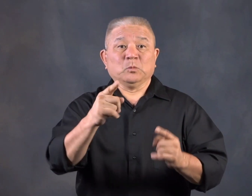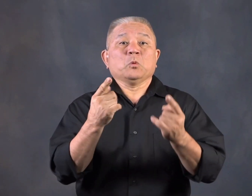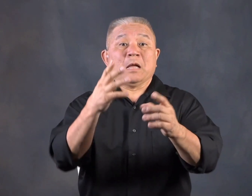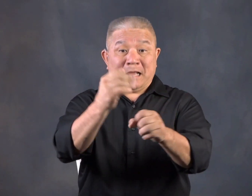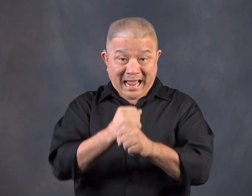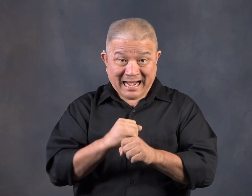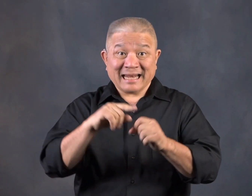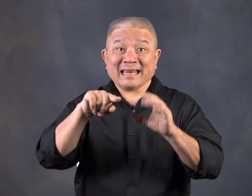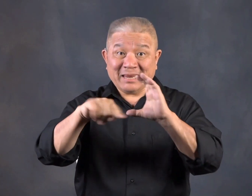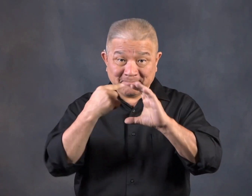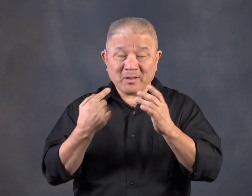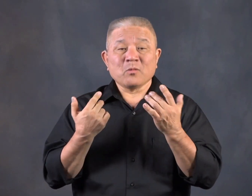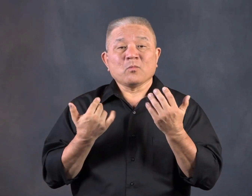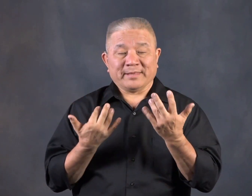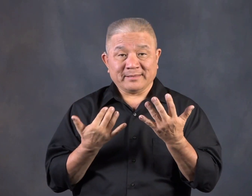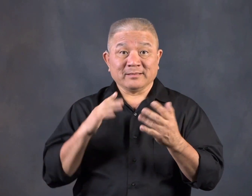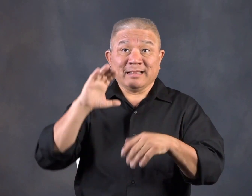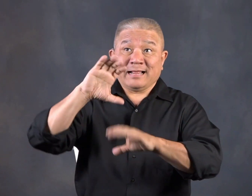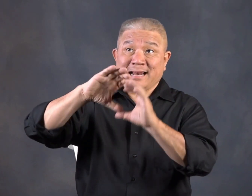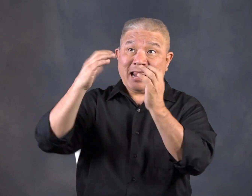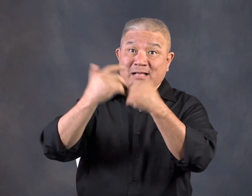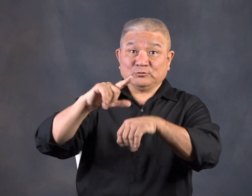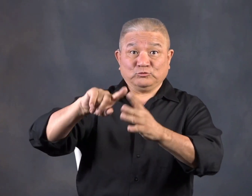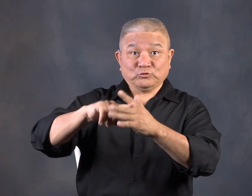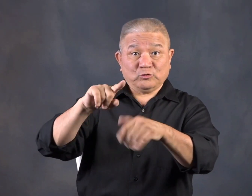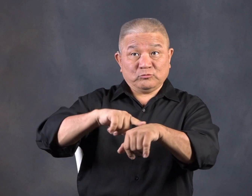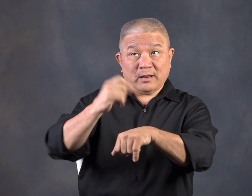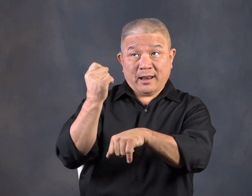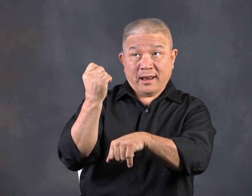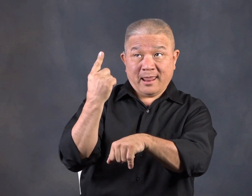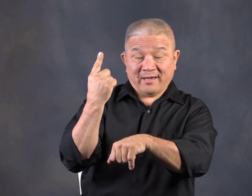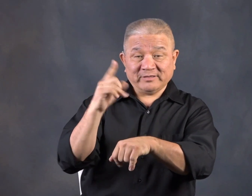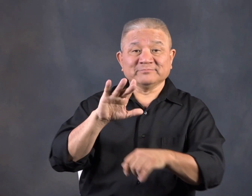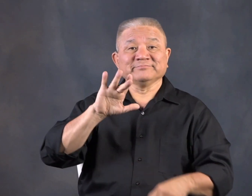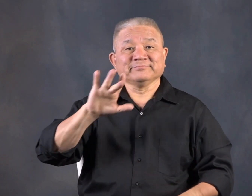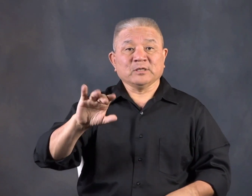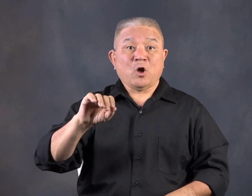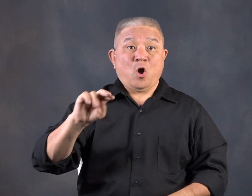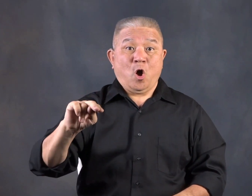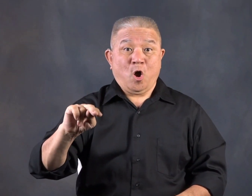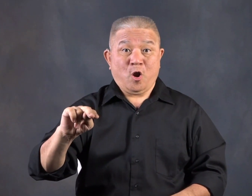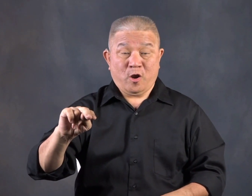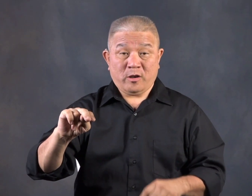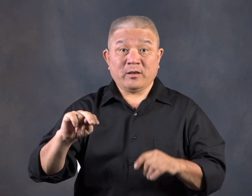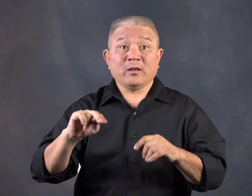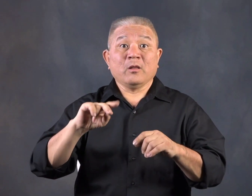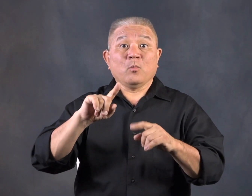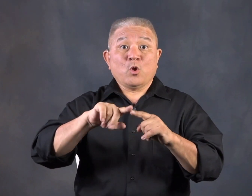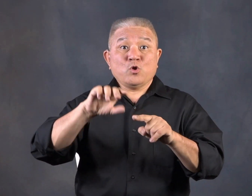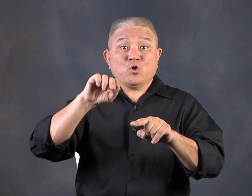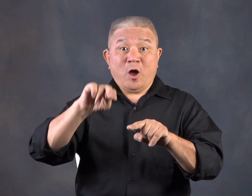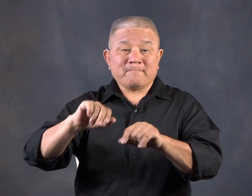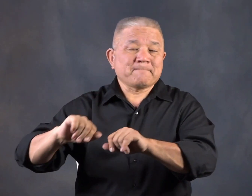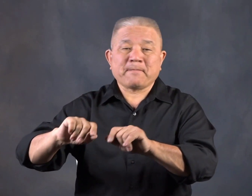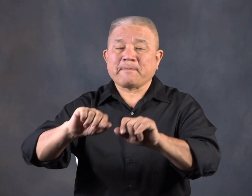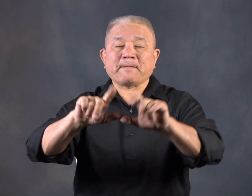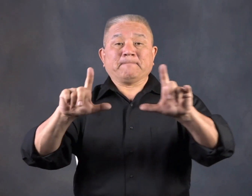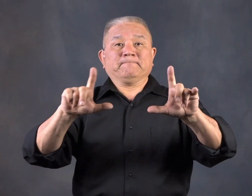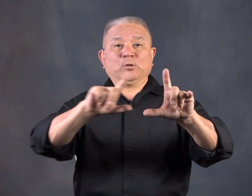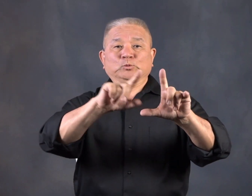wait until the time that your class starts. If your class starts at 11, you click on the link, and you will be